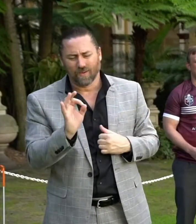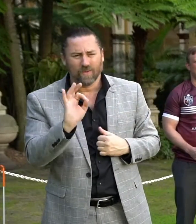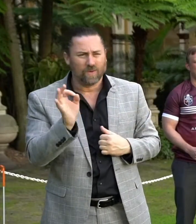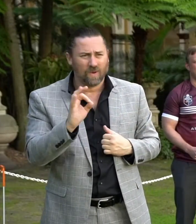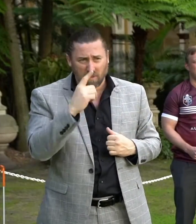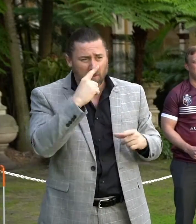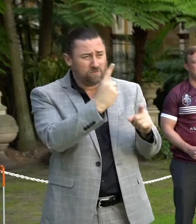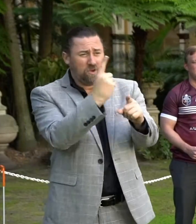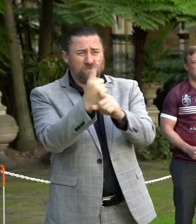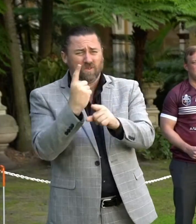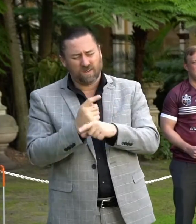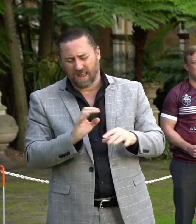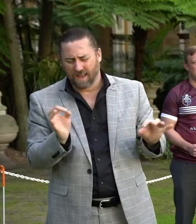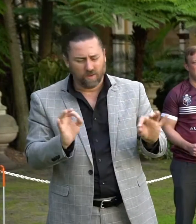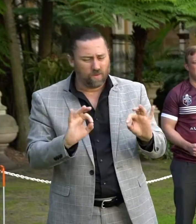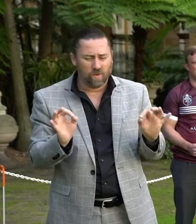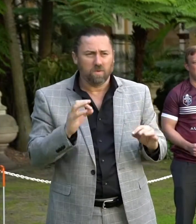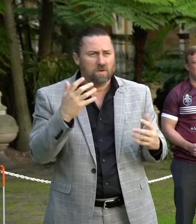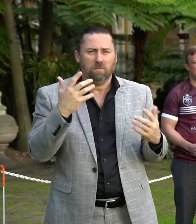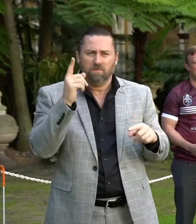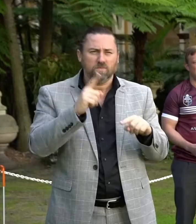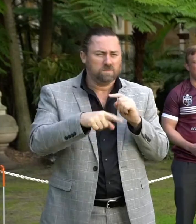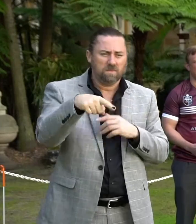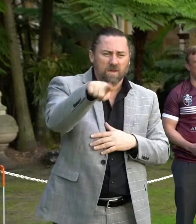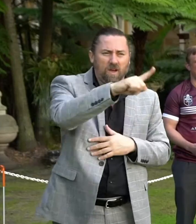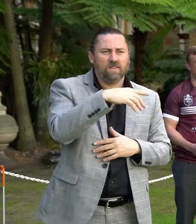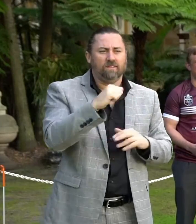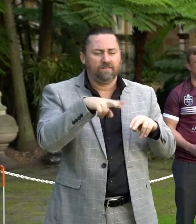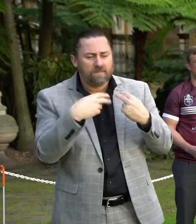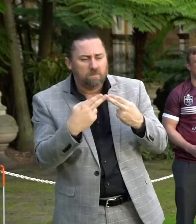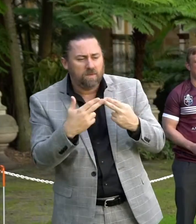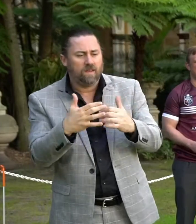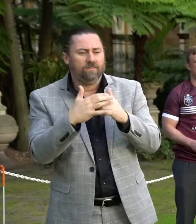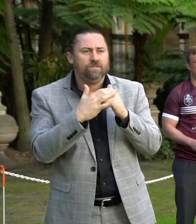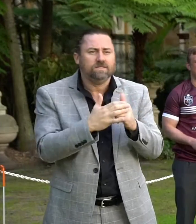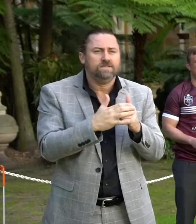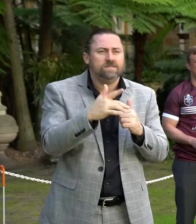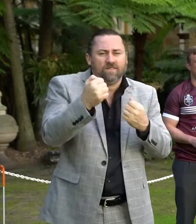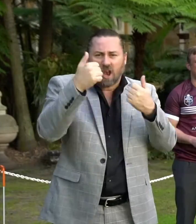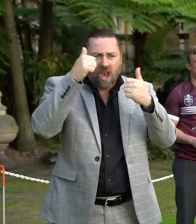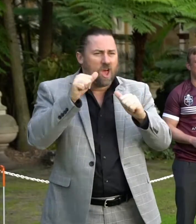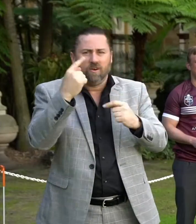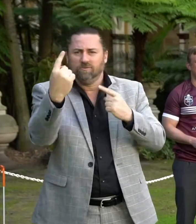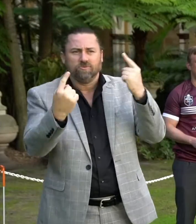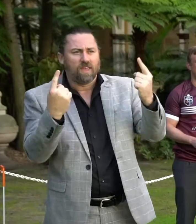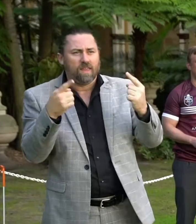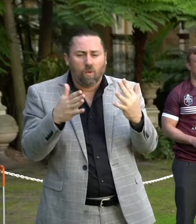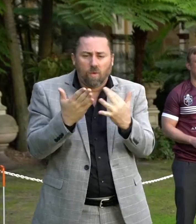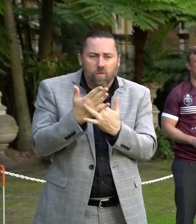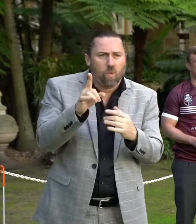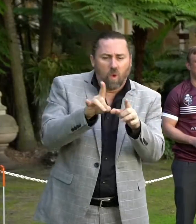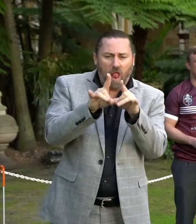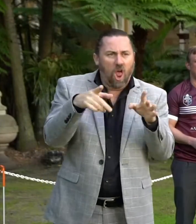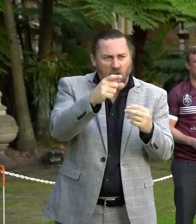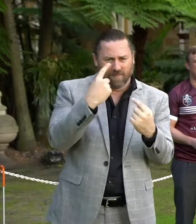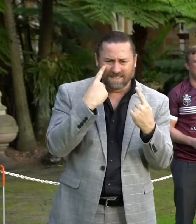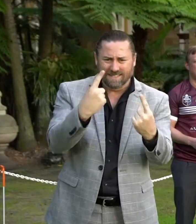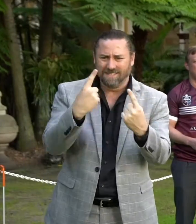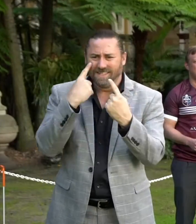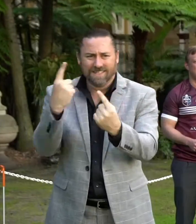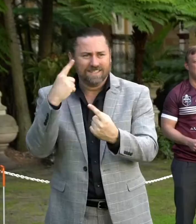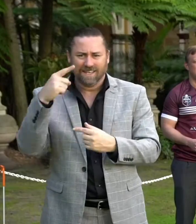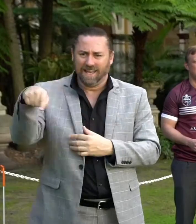everybody, well, most people would have a relative or someone they know that has been through palliative care.